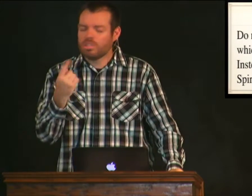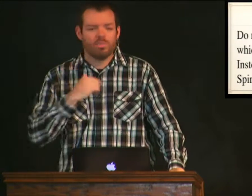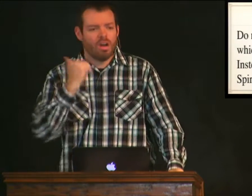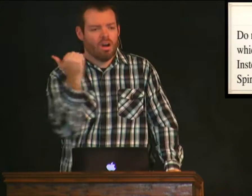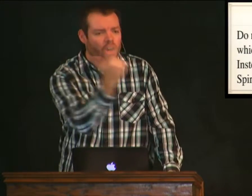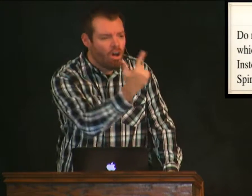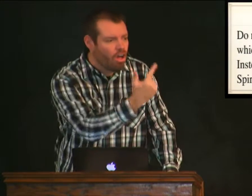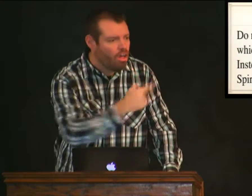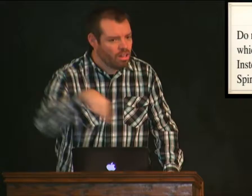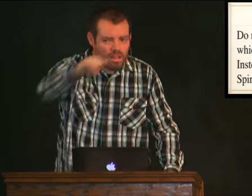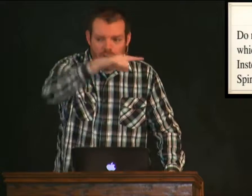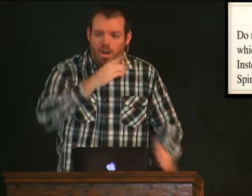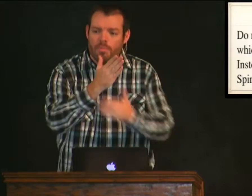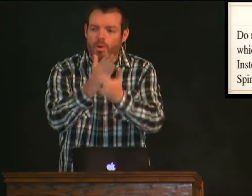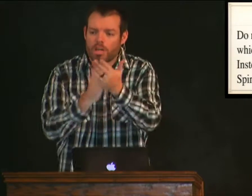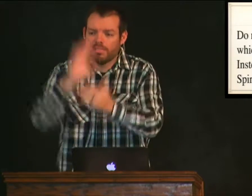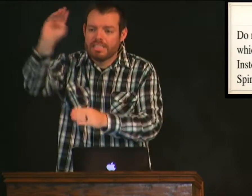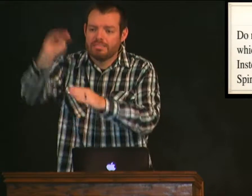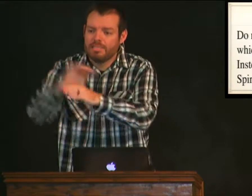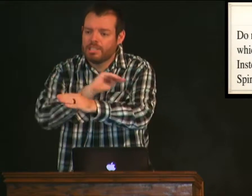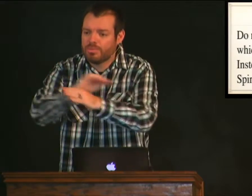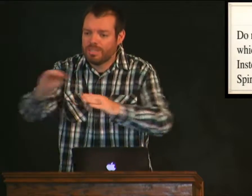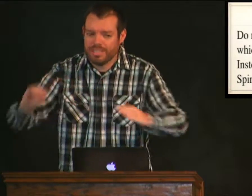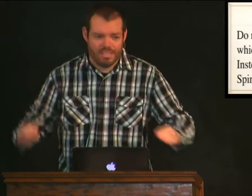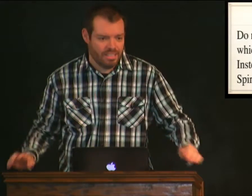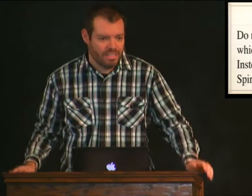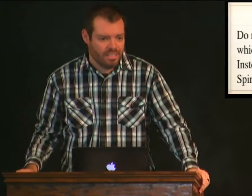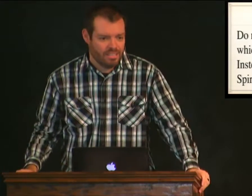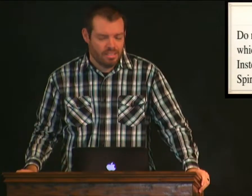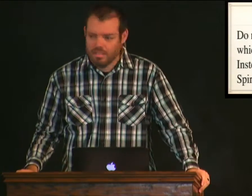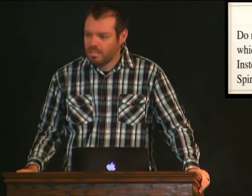I told you we all are part of His ministry.